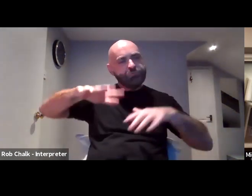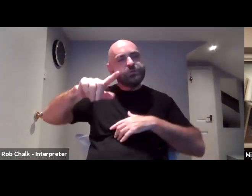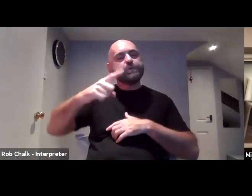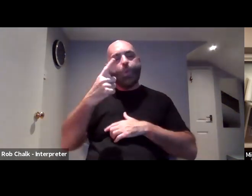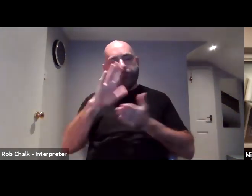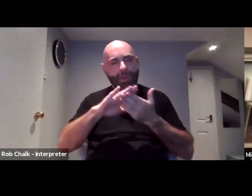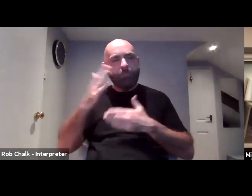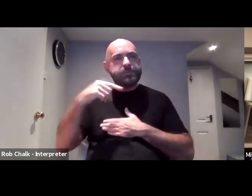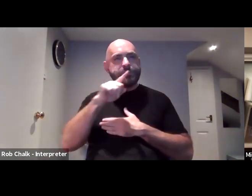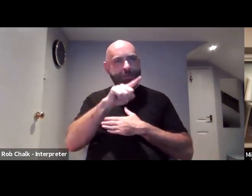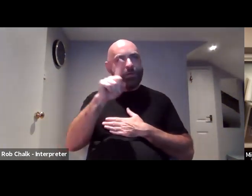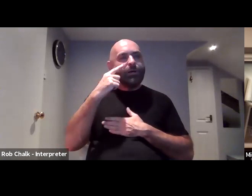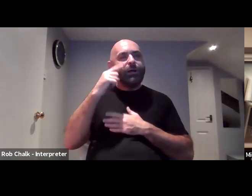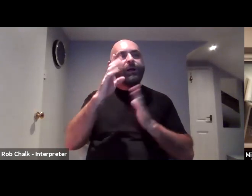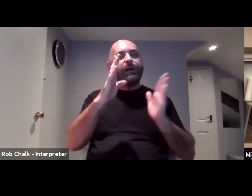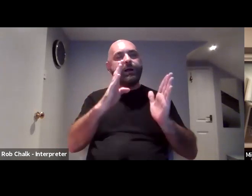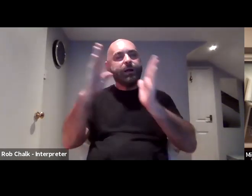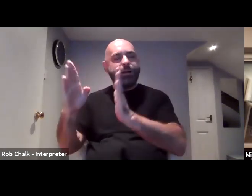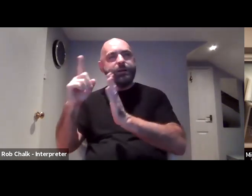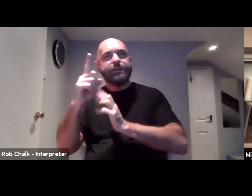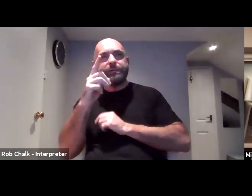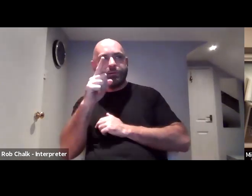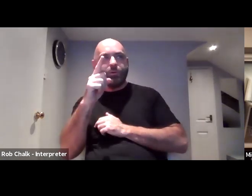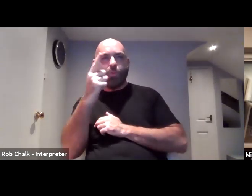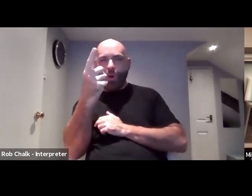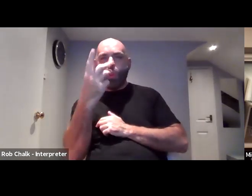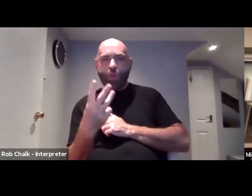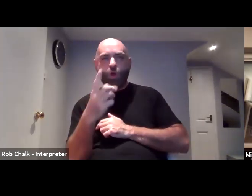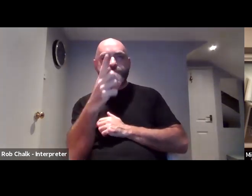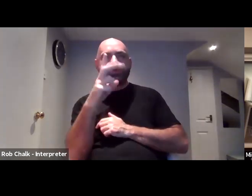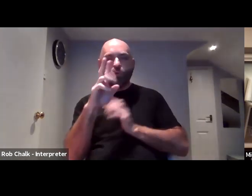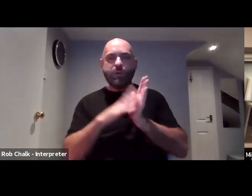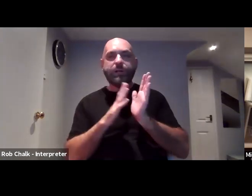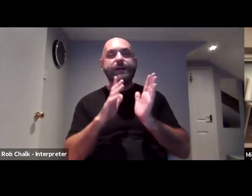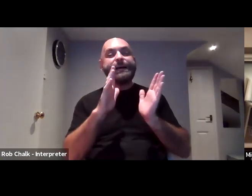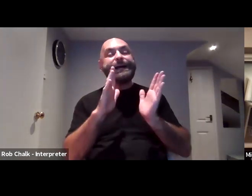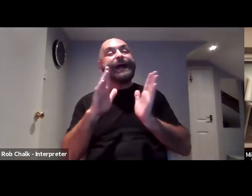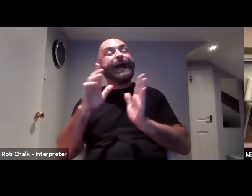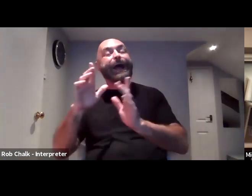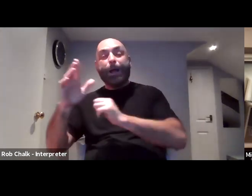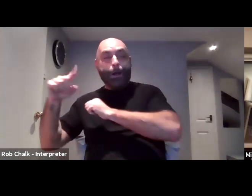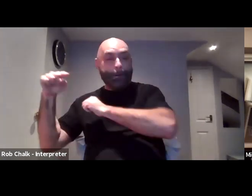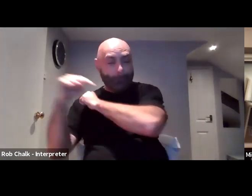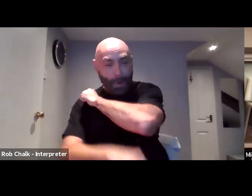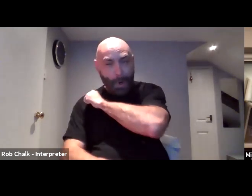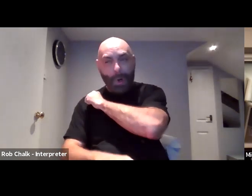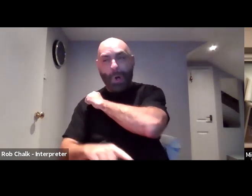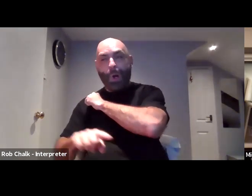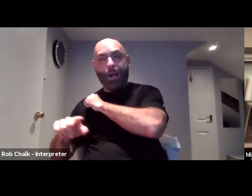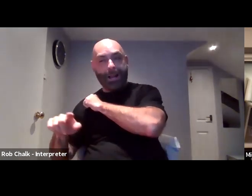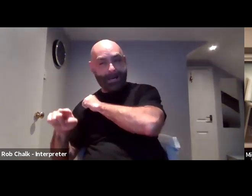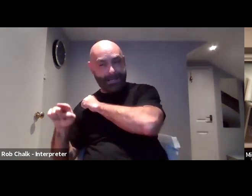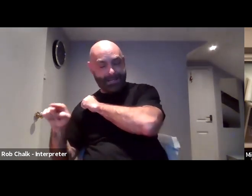behind. A bit over, about a third said 2 months behind. In the most deprived 10%,